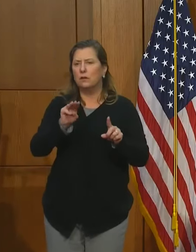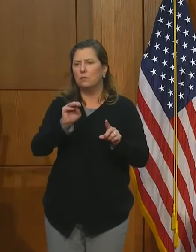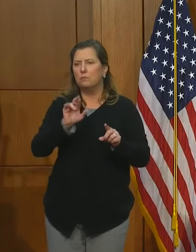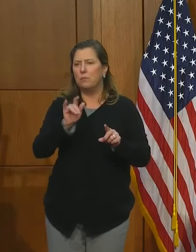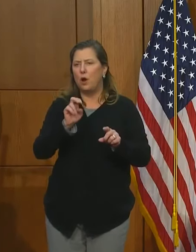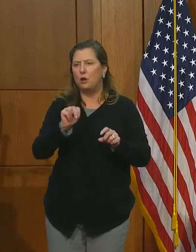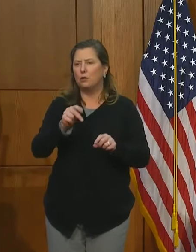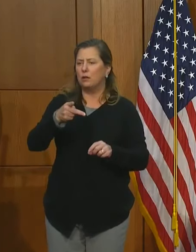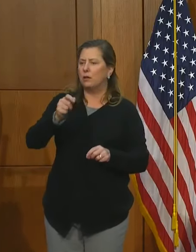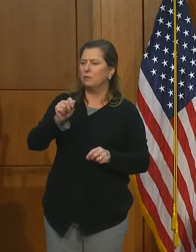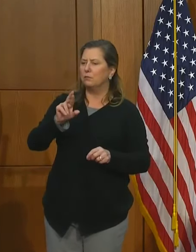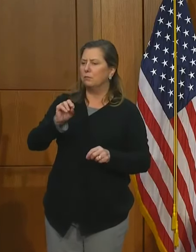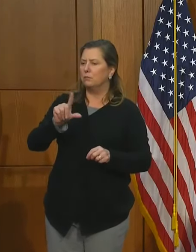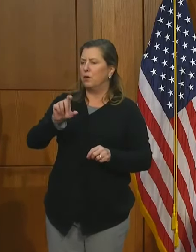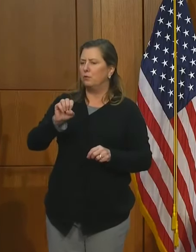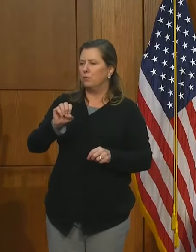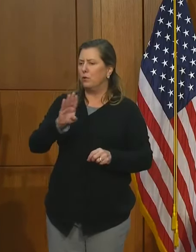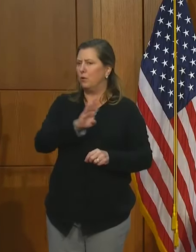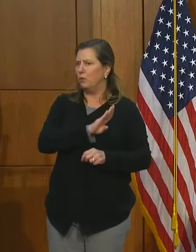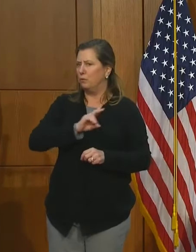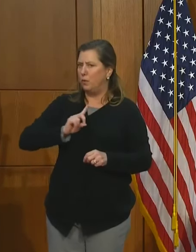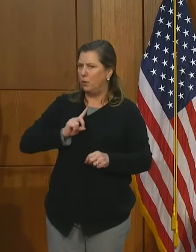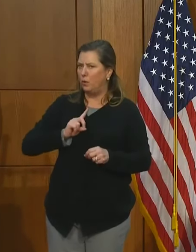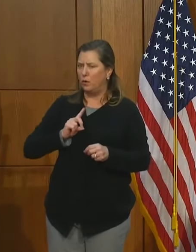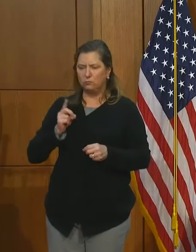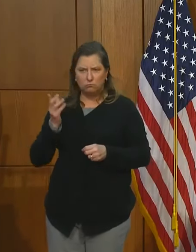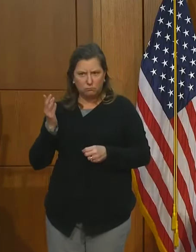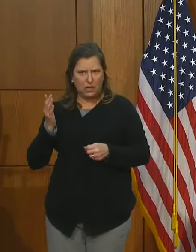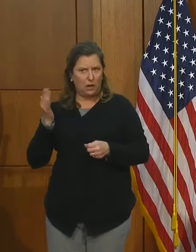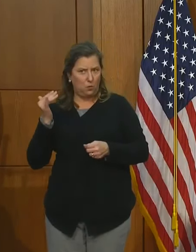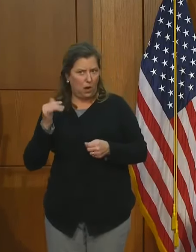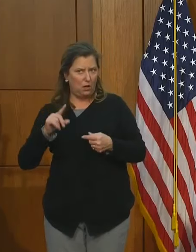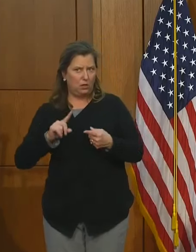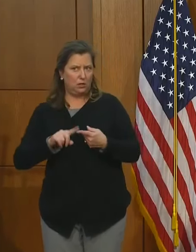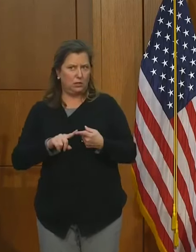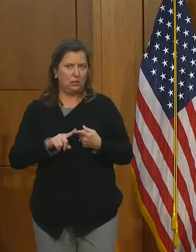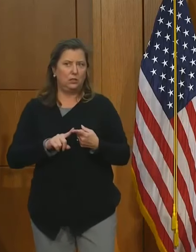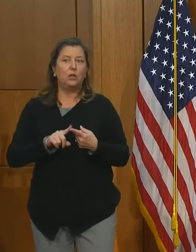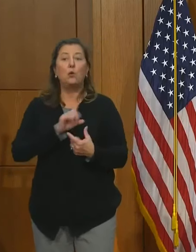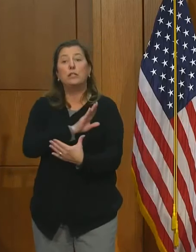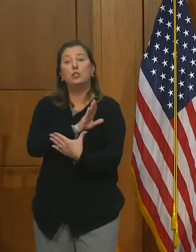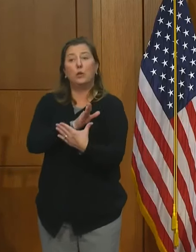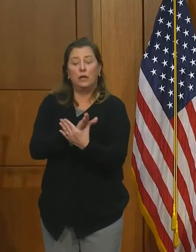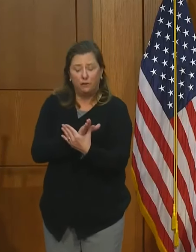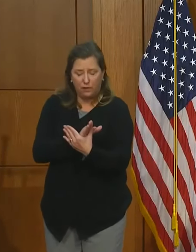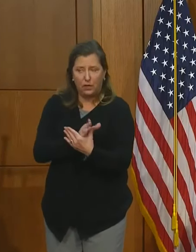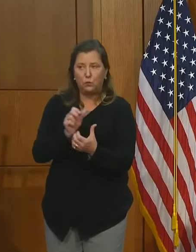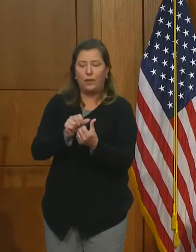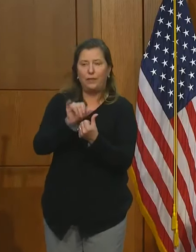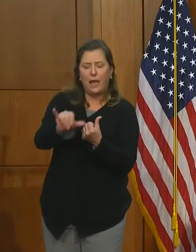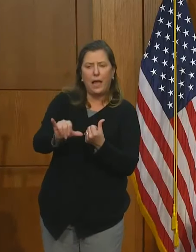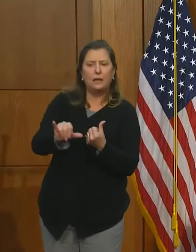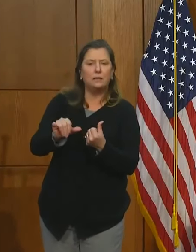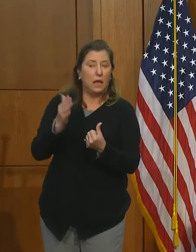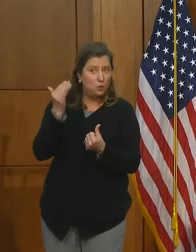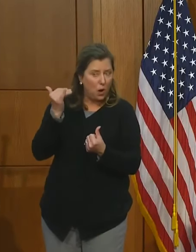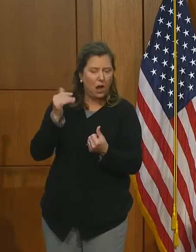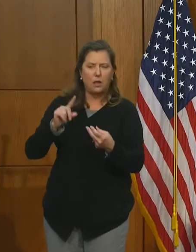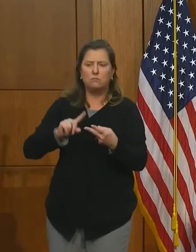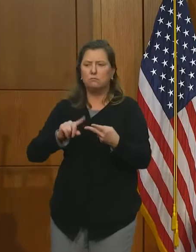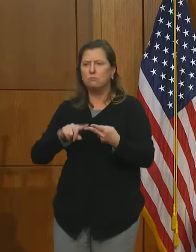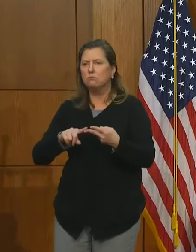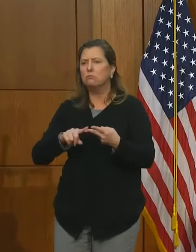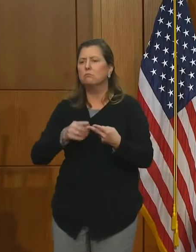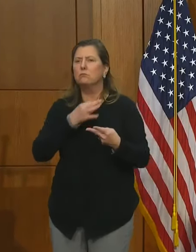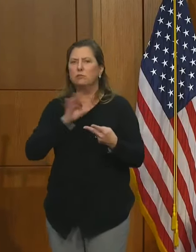so, why? And have any other recent parole decisions been put on hold? And one other question, do you have a